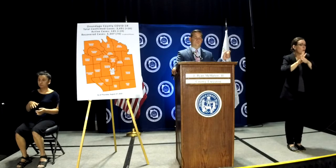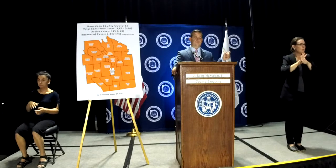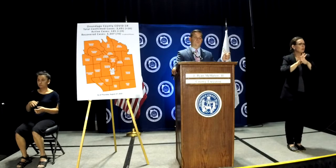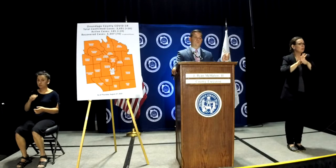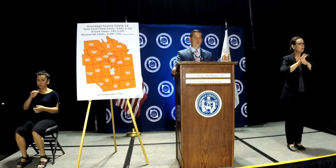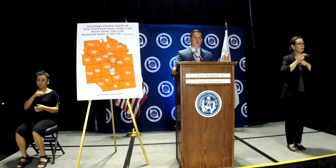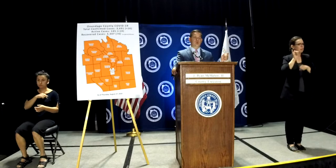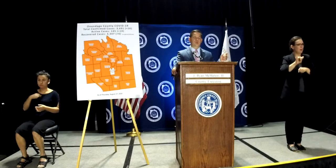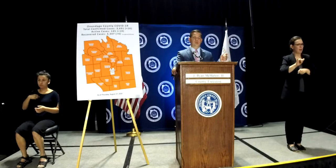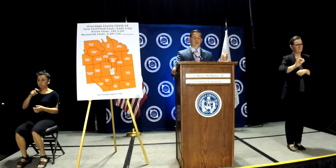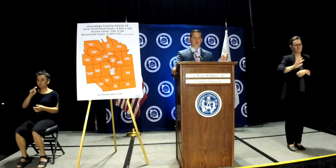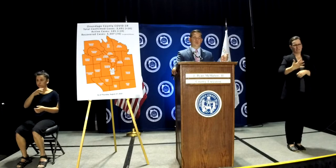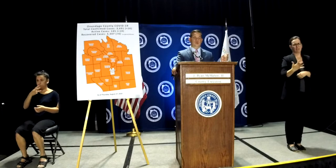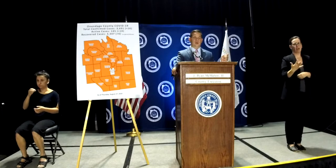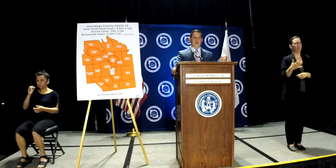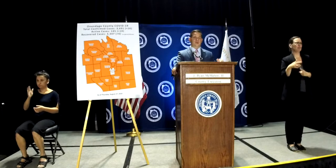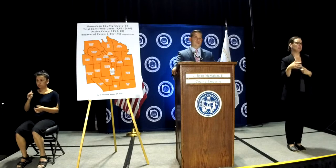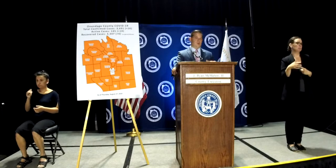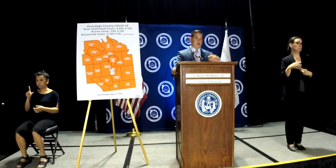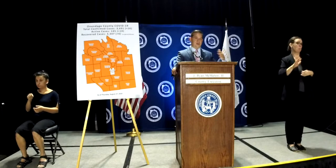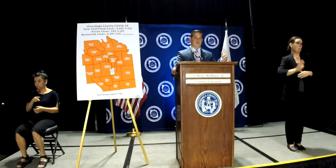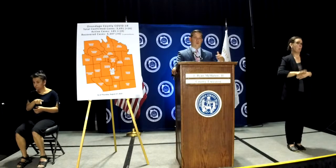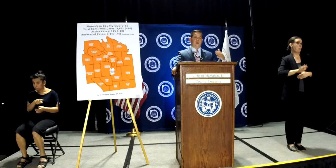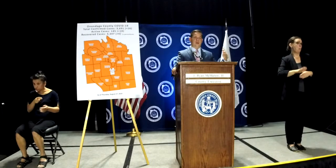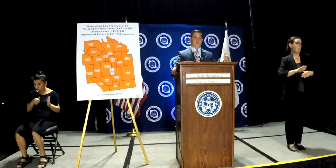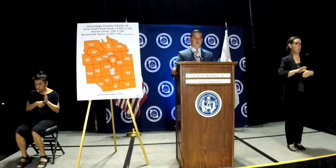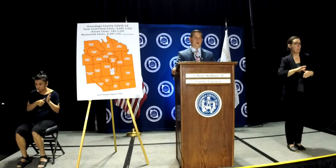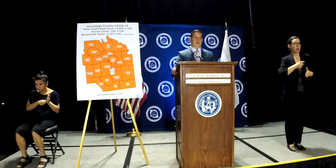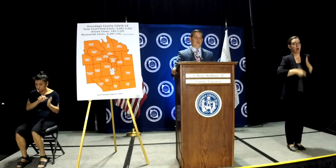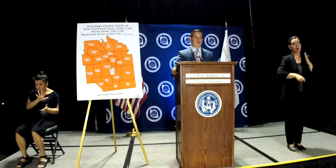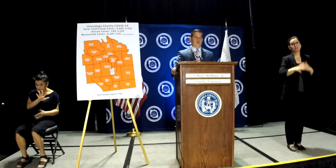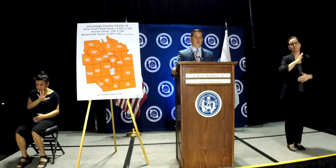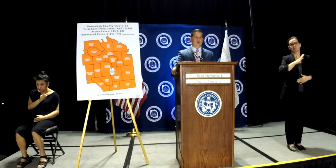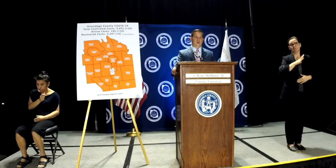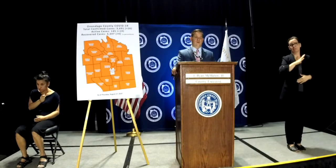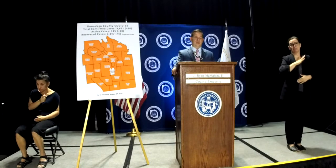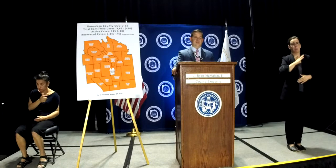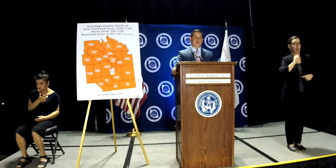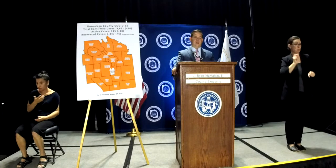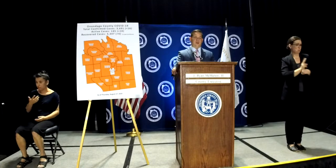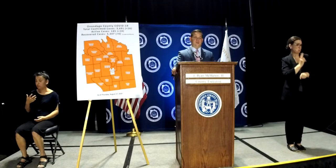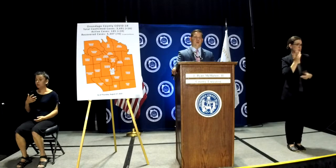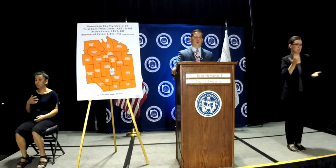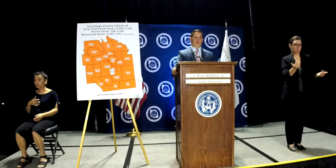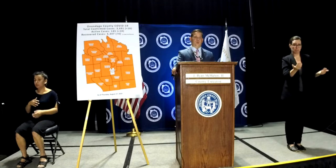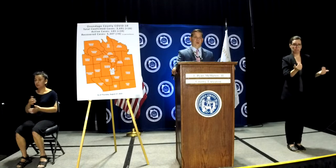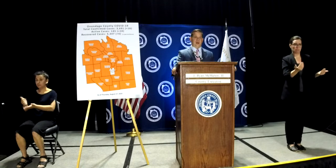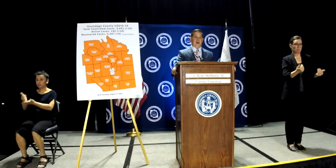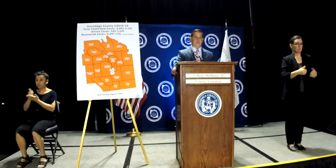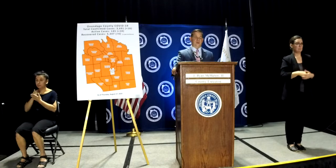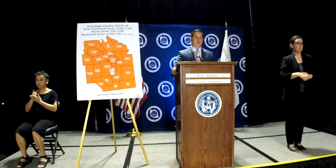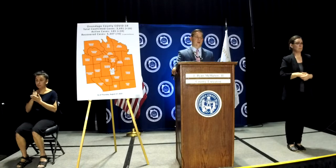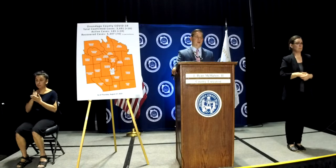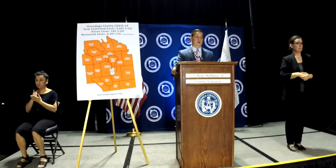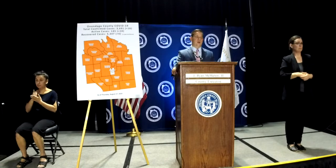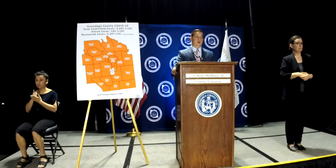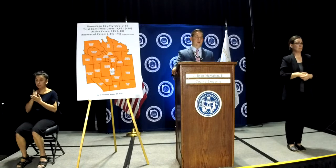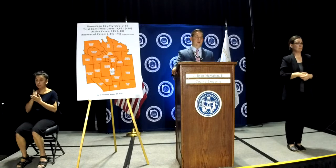test could be used in so many different ways to fight the virus and reopen your